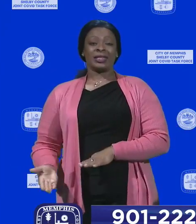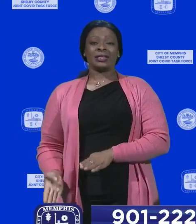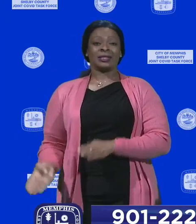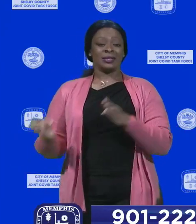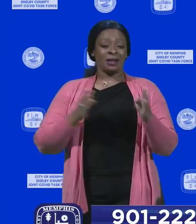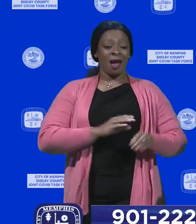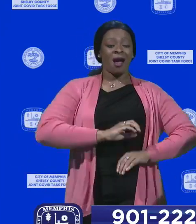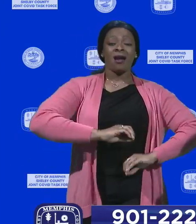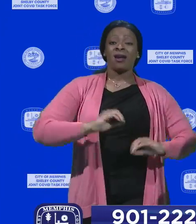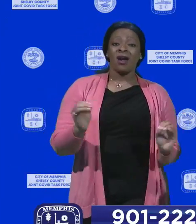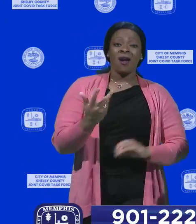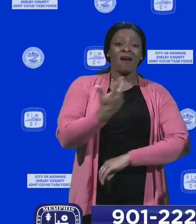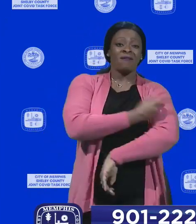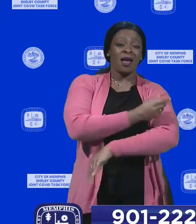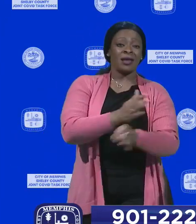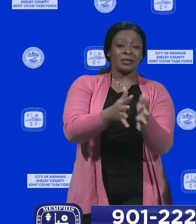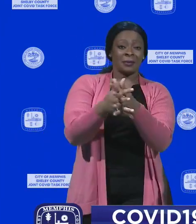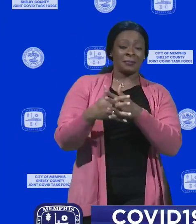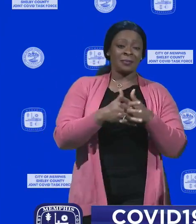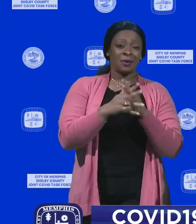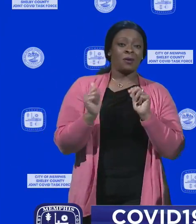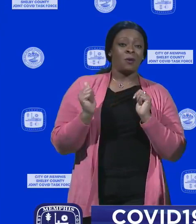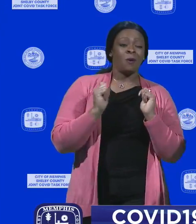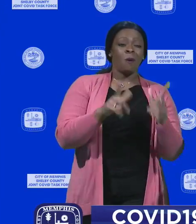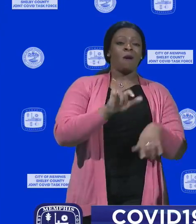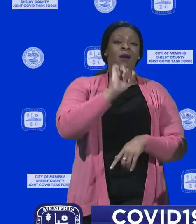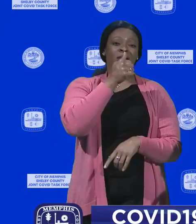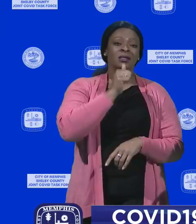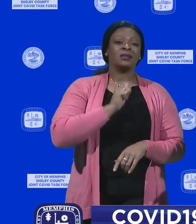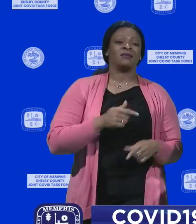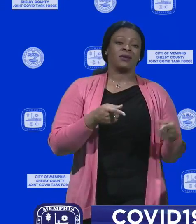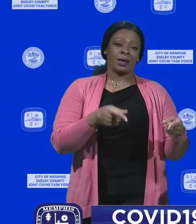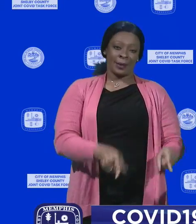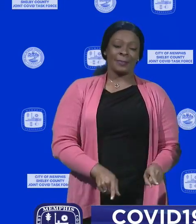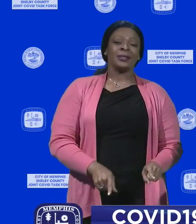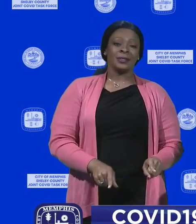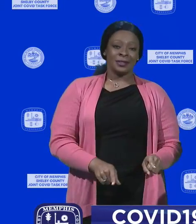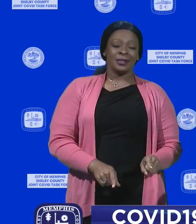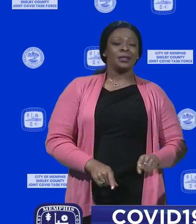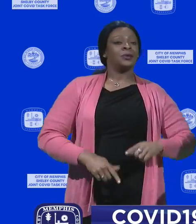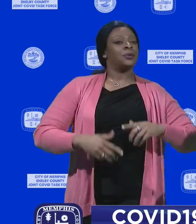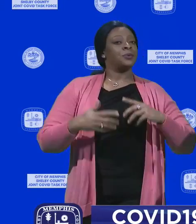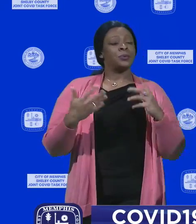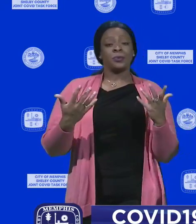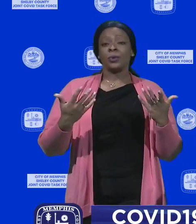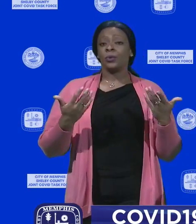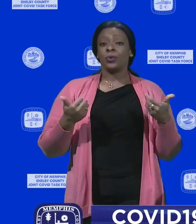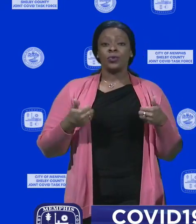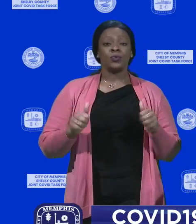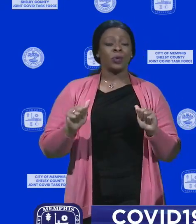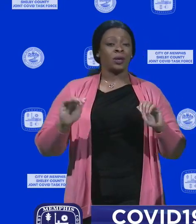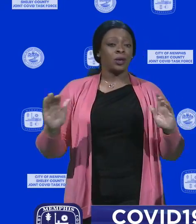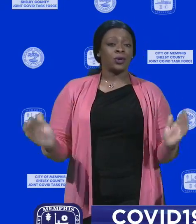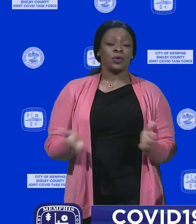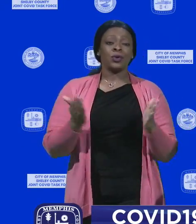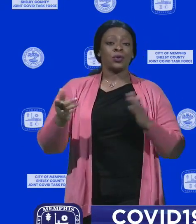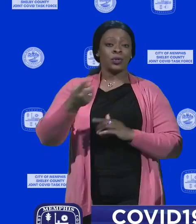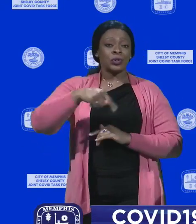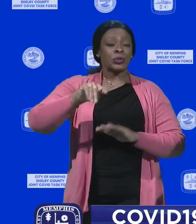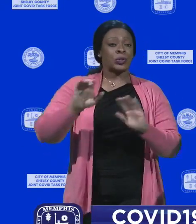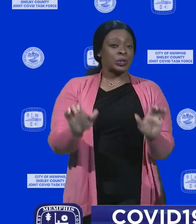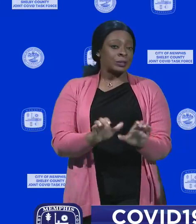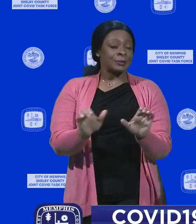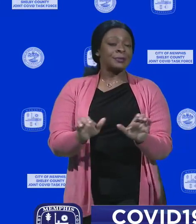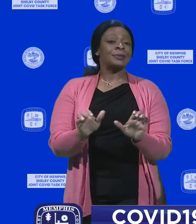have unvaccinated America, where all the suffering is occurring. And so what we really are trying to encourage folks to